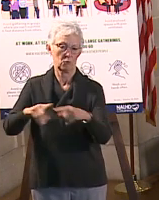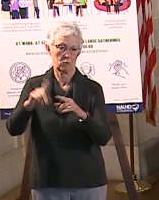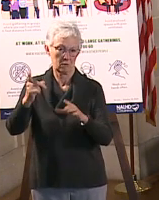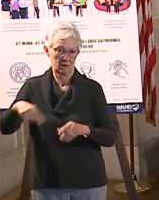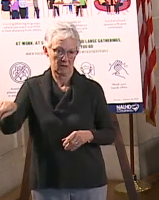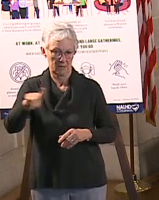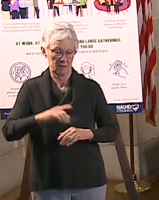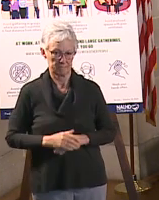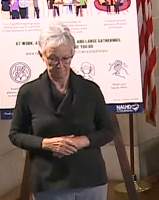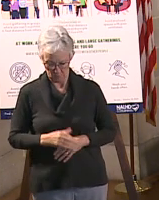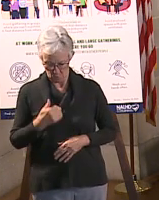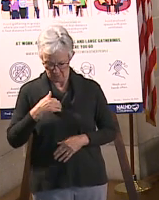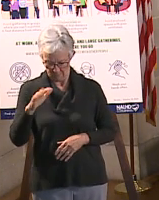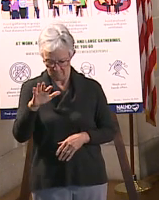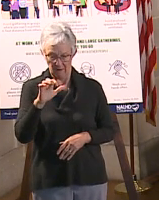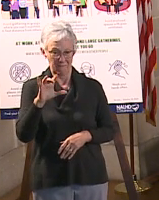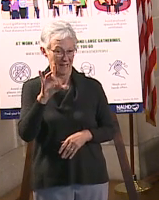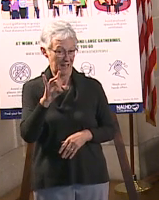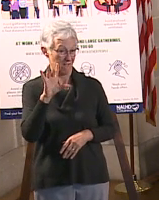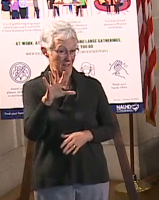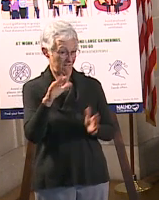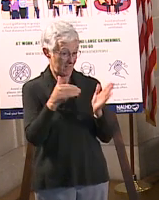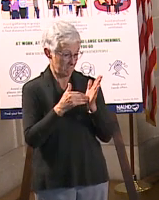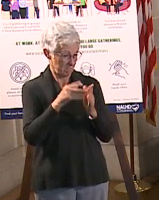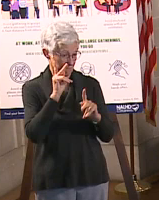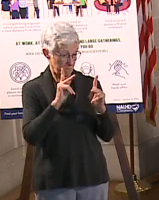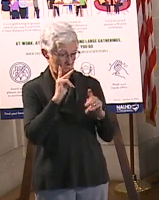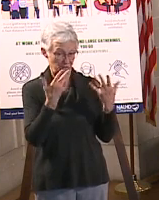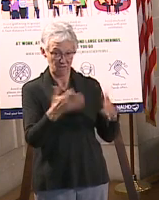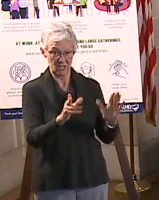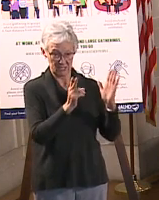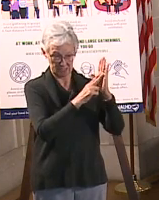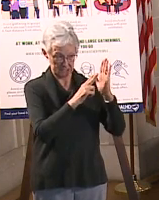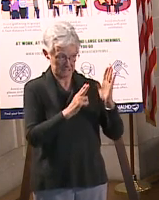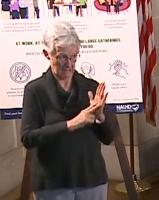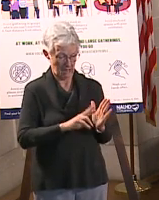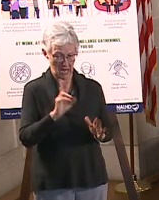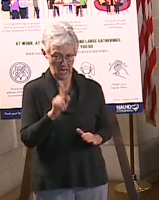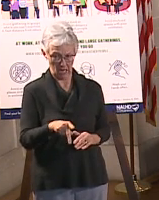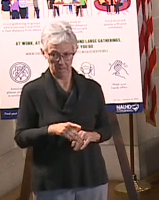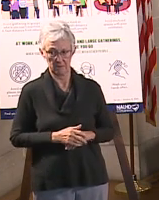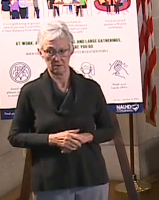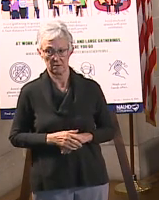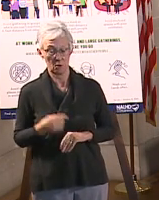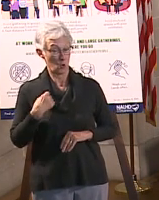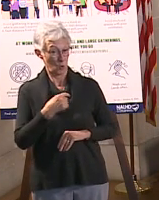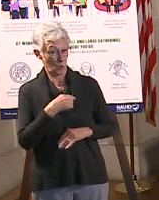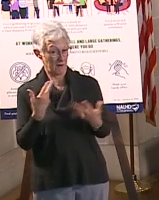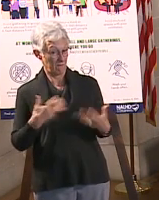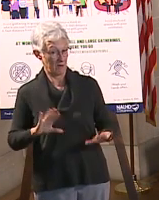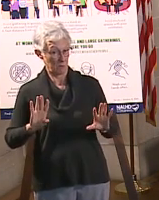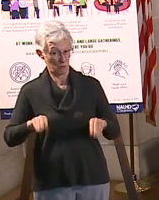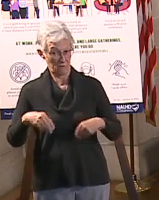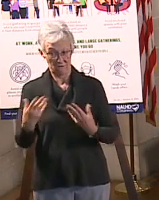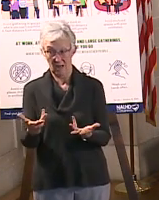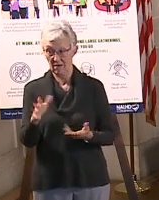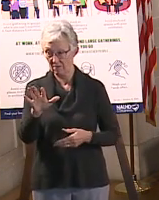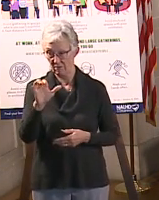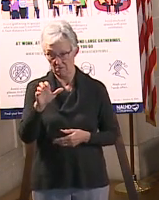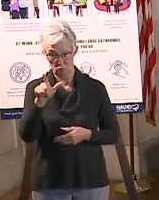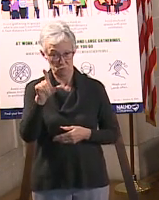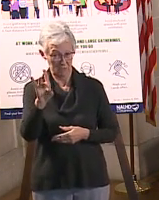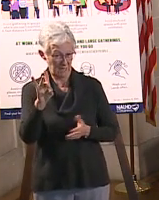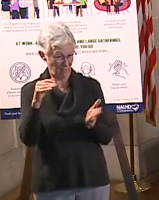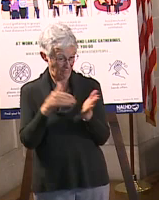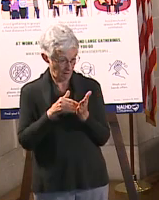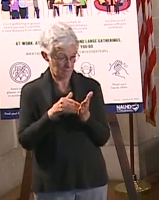Nebraskans sign up for Test Nebraska. We have delivered, let's see, how many tests have we delivered? 528,000 tests through Test Nebraska.